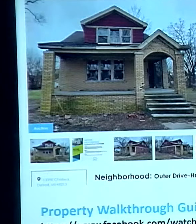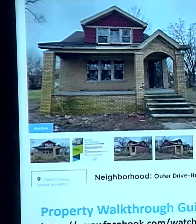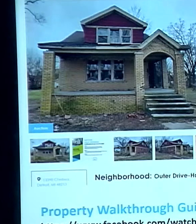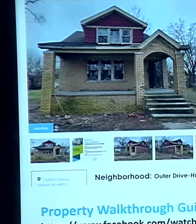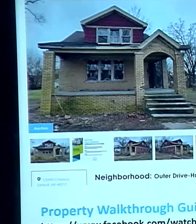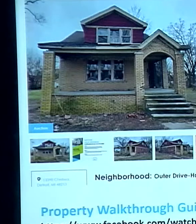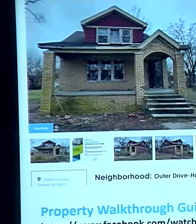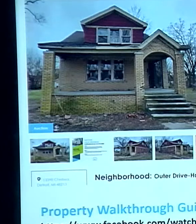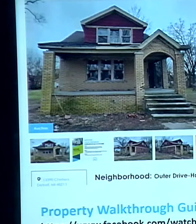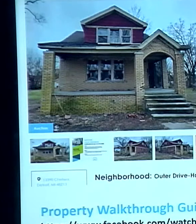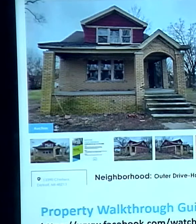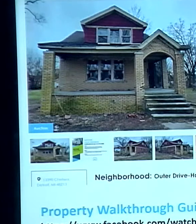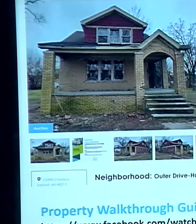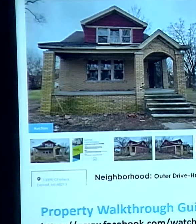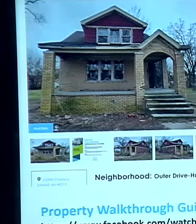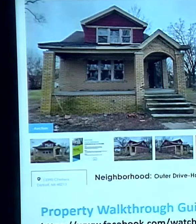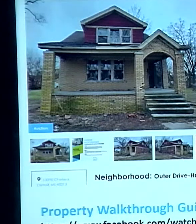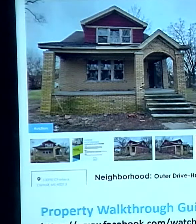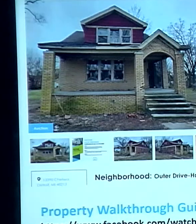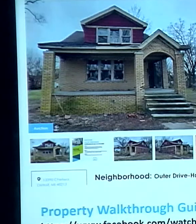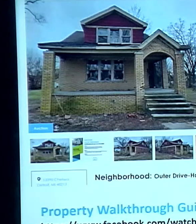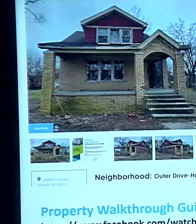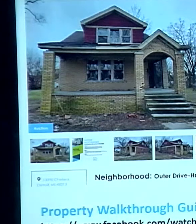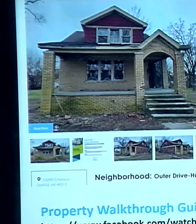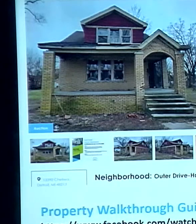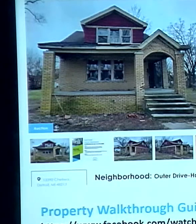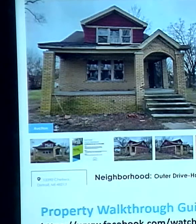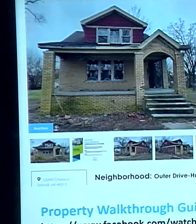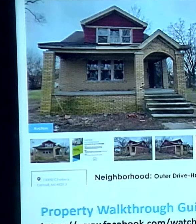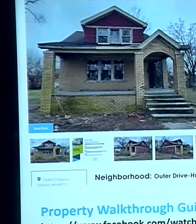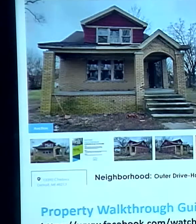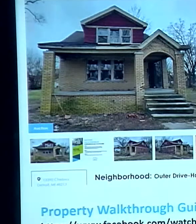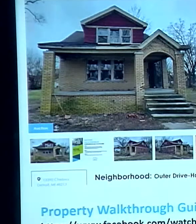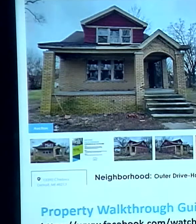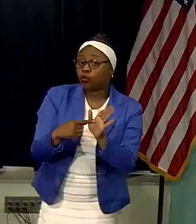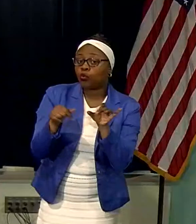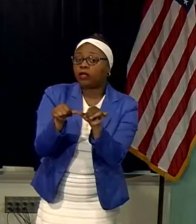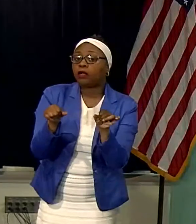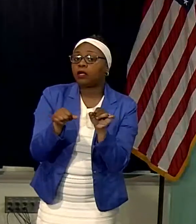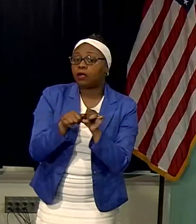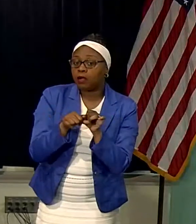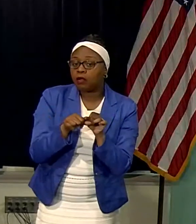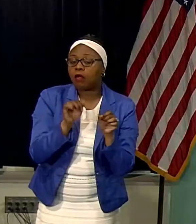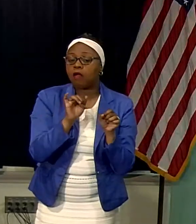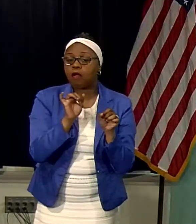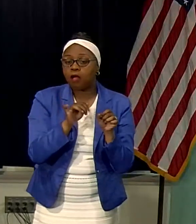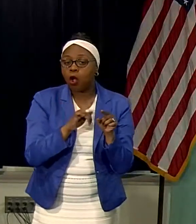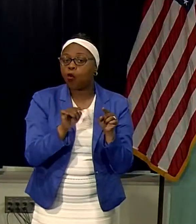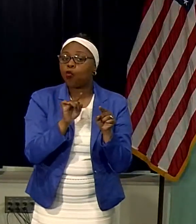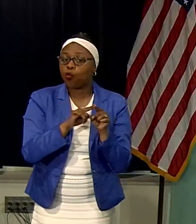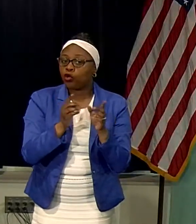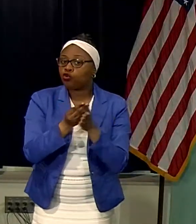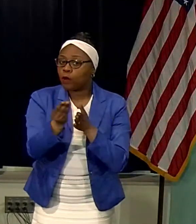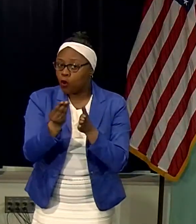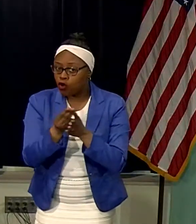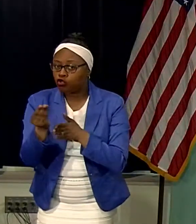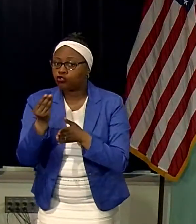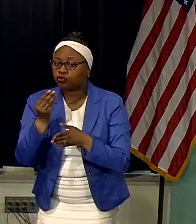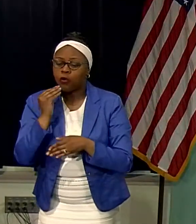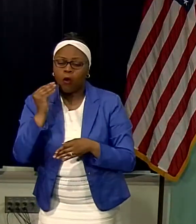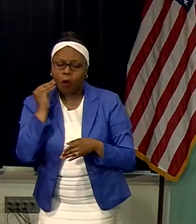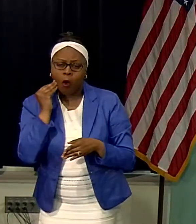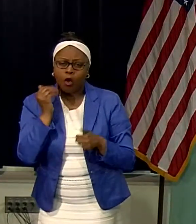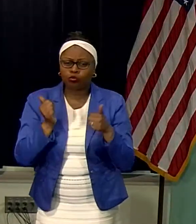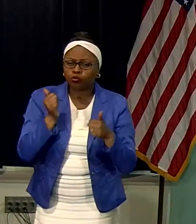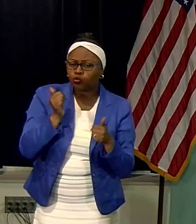this is a document that lists areas for you to take note on when purchasing a DLBA home. It